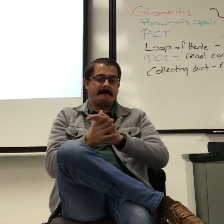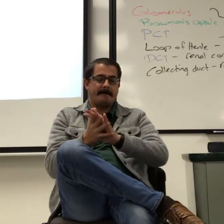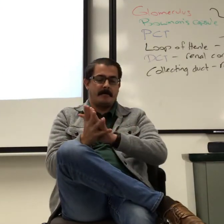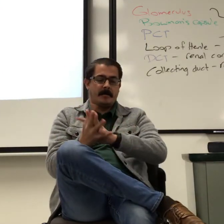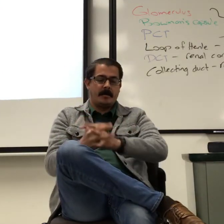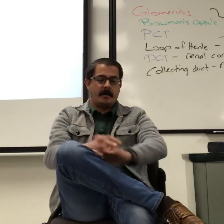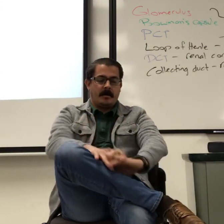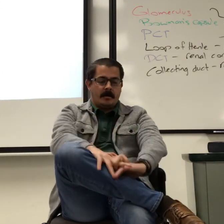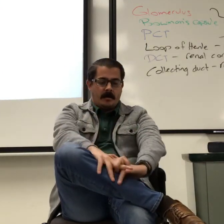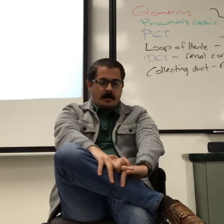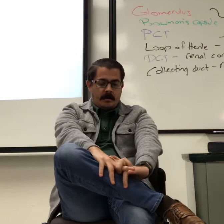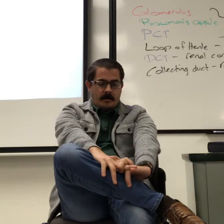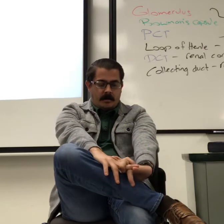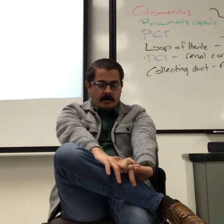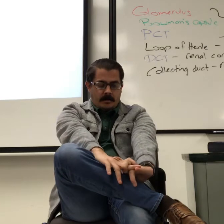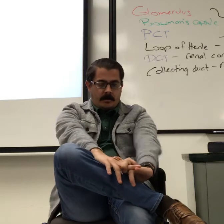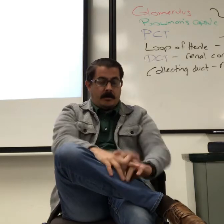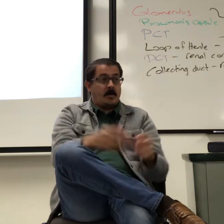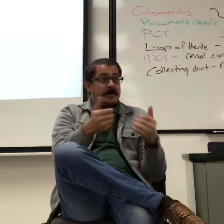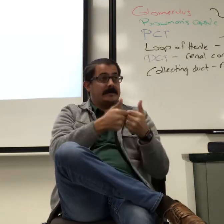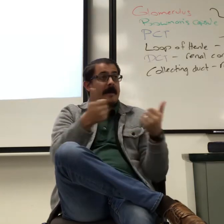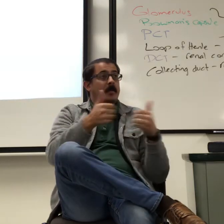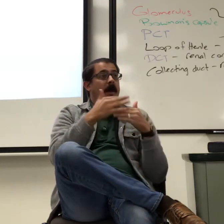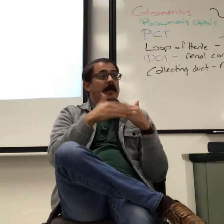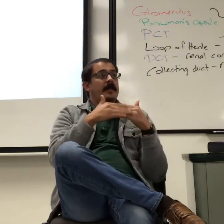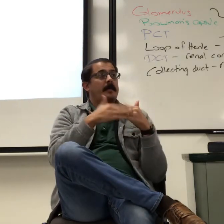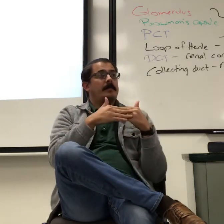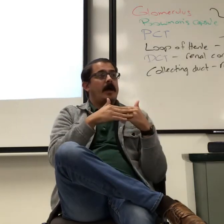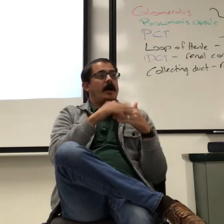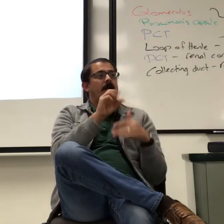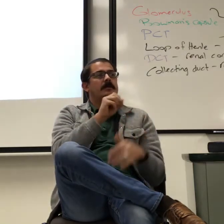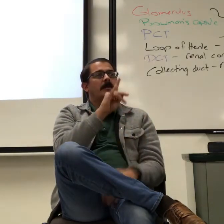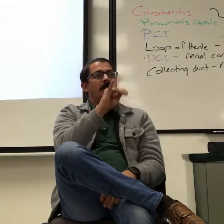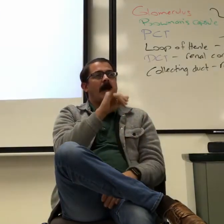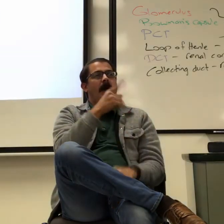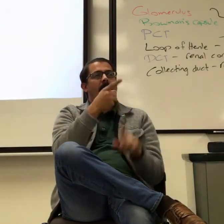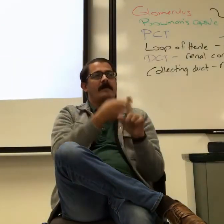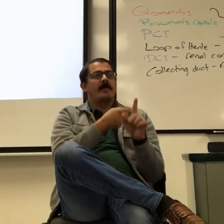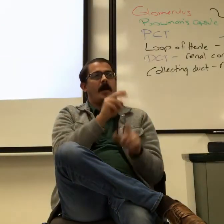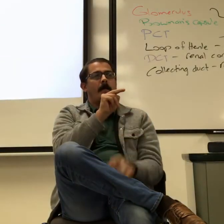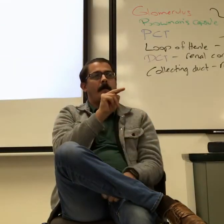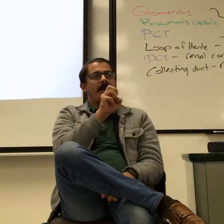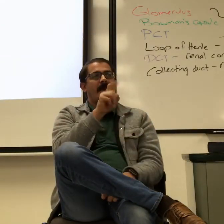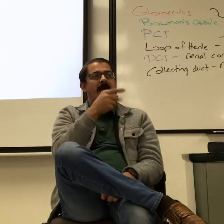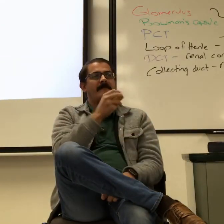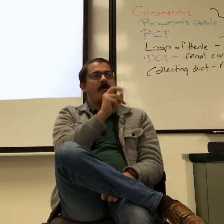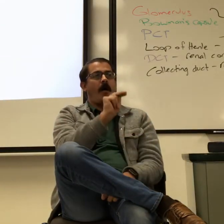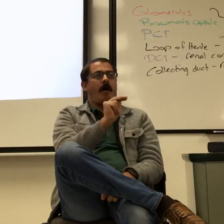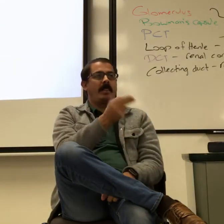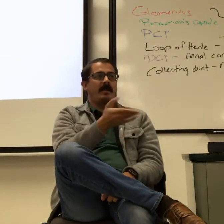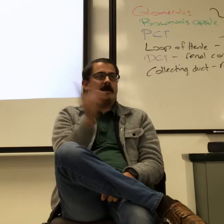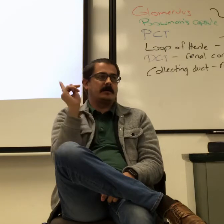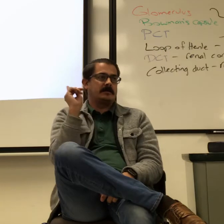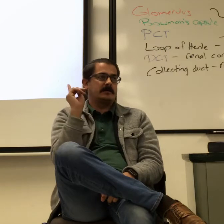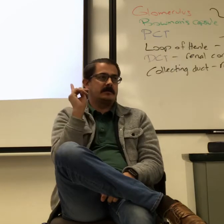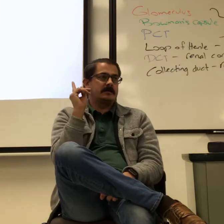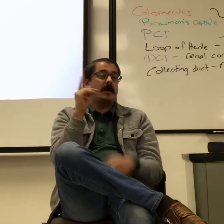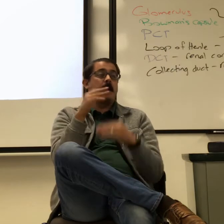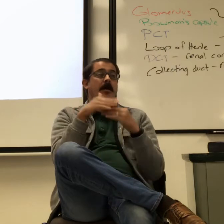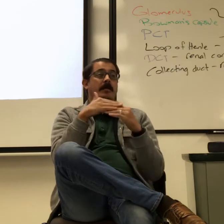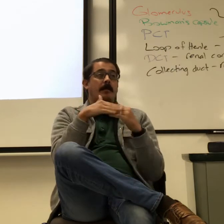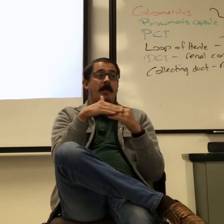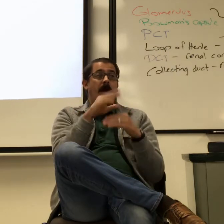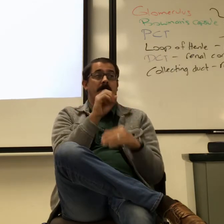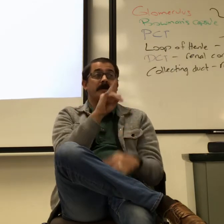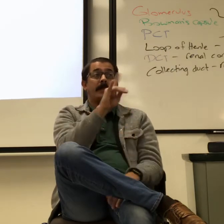they separate the blood supply from the nephron things. Here are the nephron things, there's the blood supply. So for